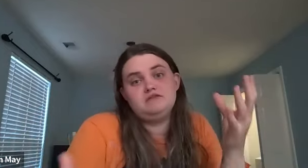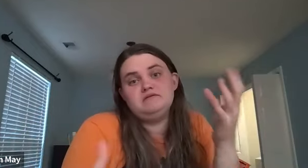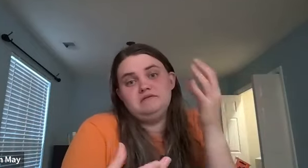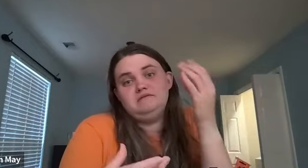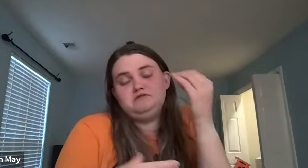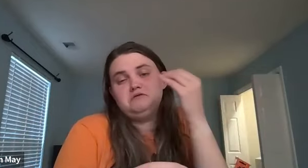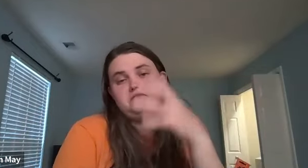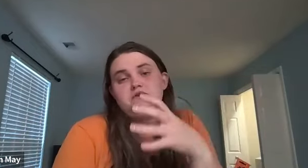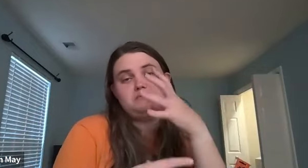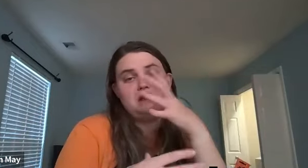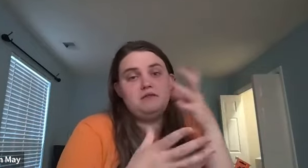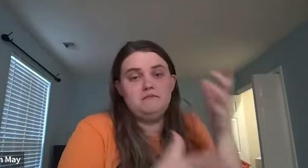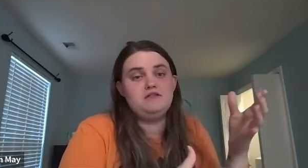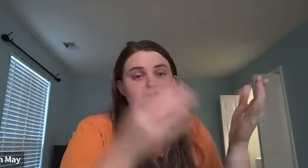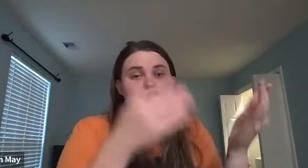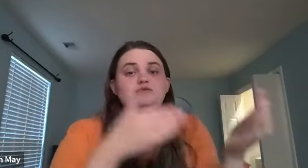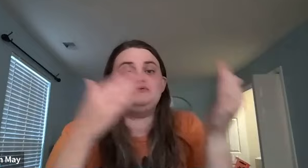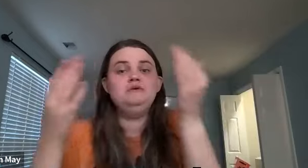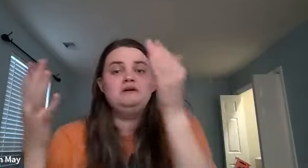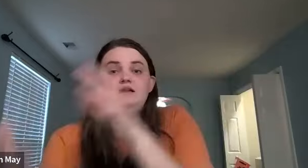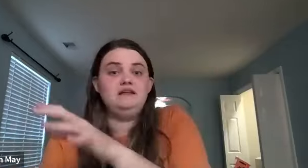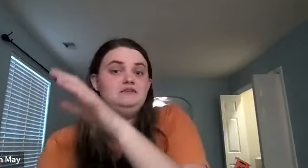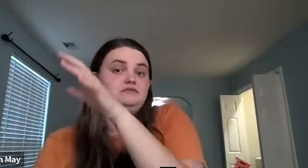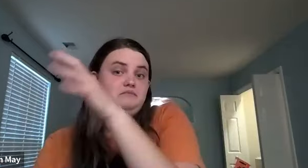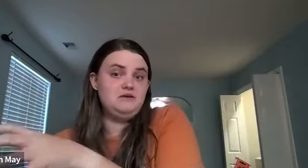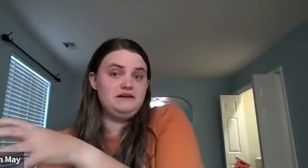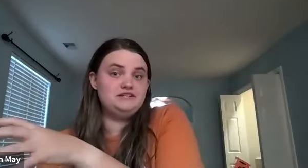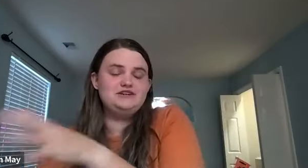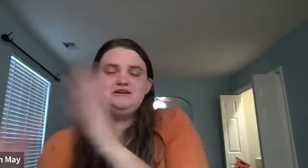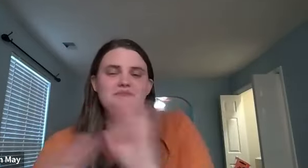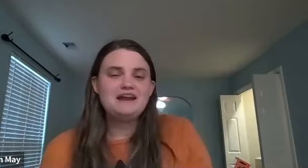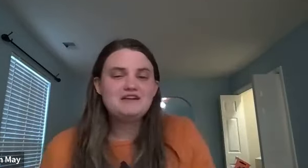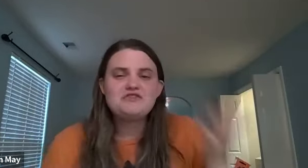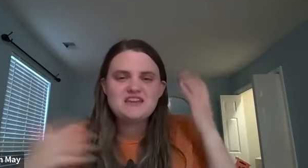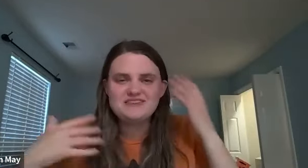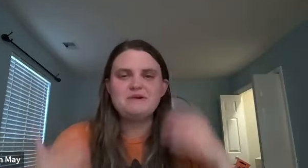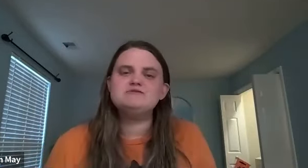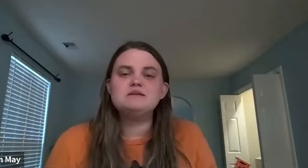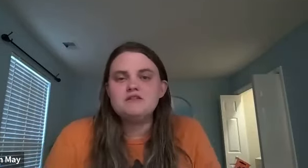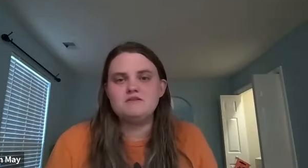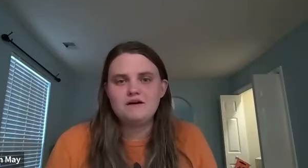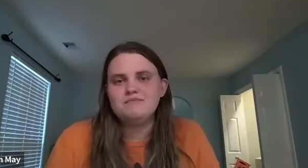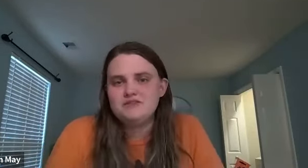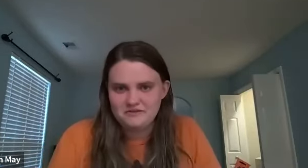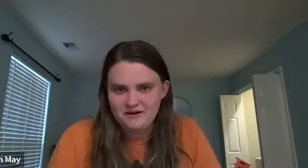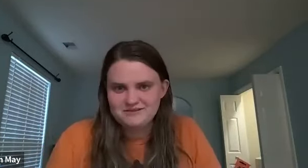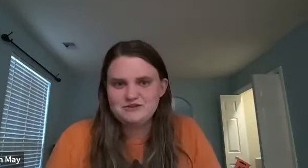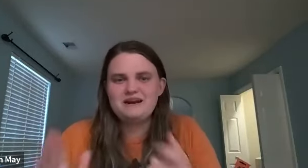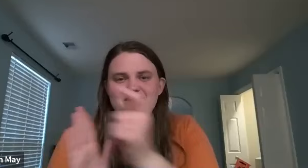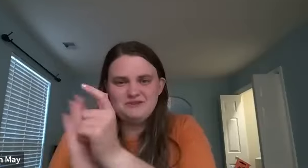mother, you're now the mother through a legal marriage. But I never think of it that way. I'm just like mother-in-law, mother-in-law. So when I ever